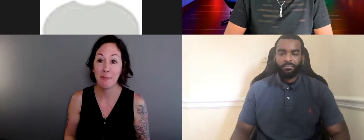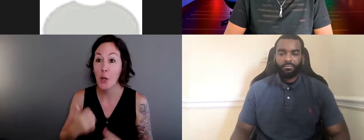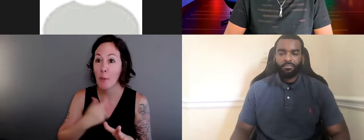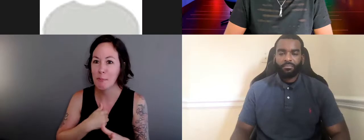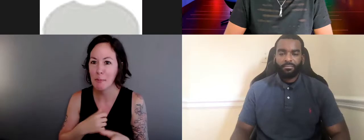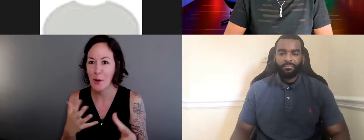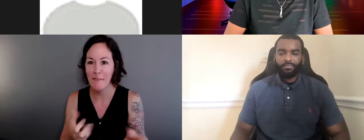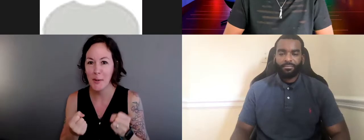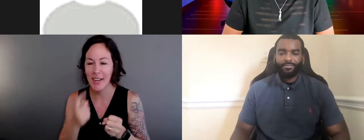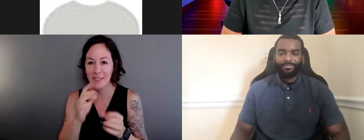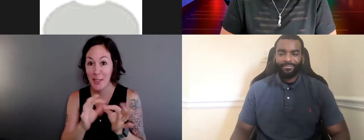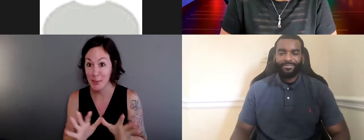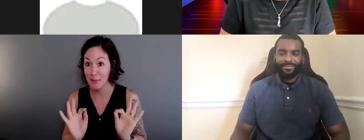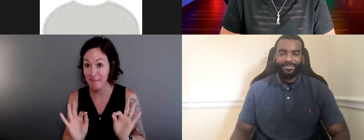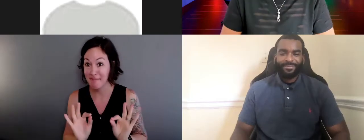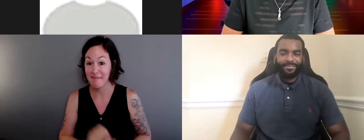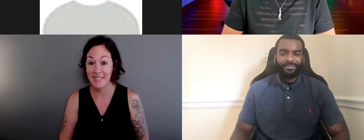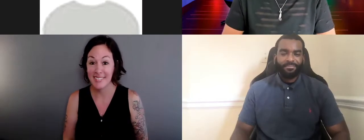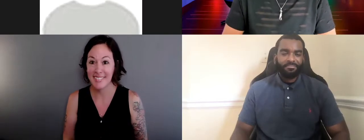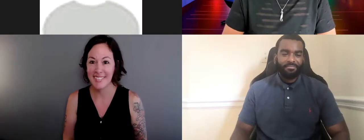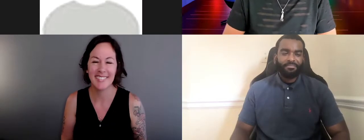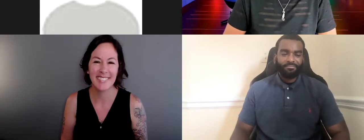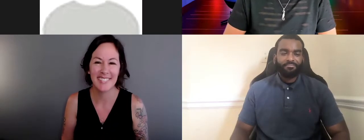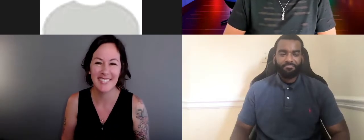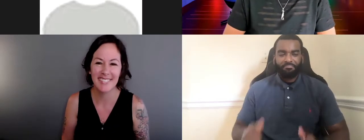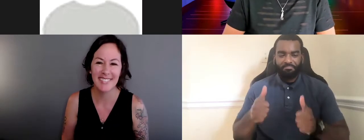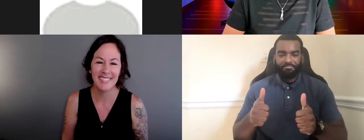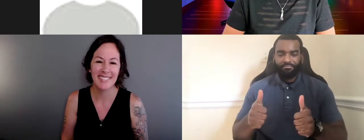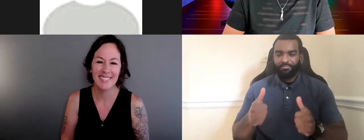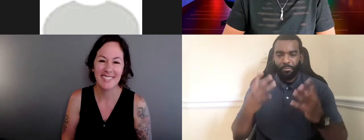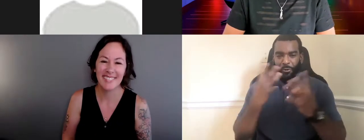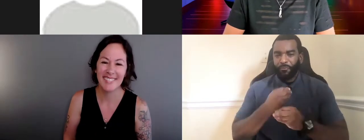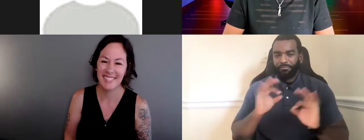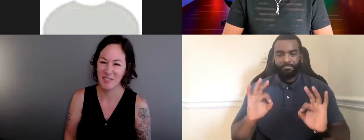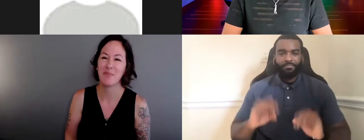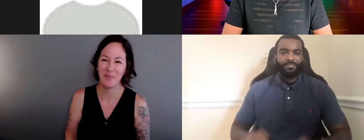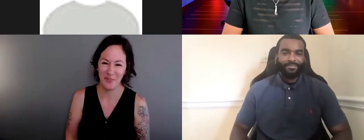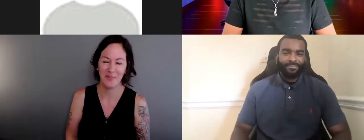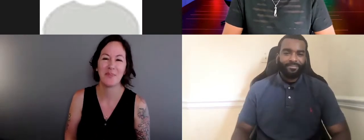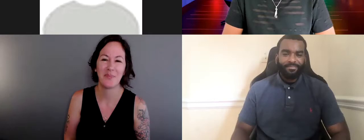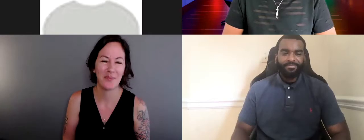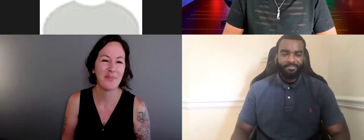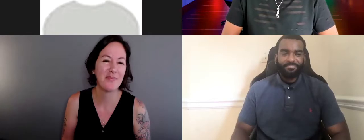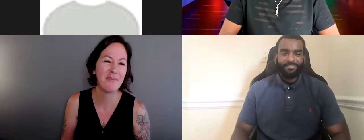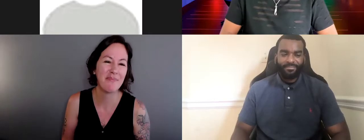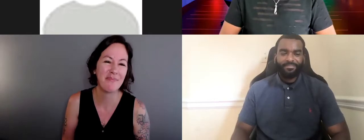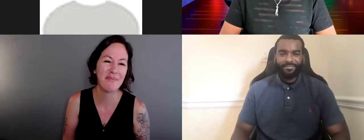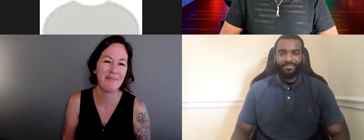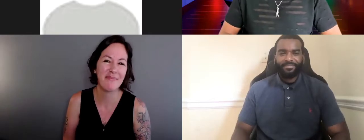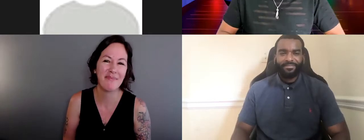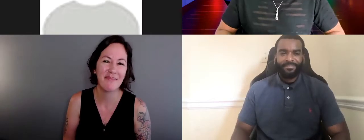other language in the world. So my apologies for going quickly for the interpreter, but there you have